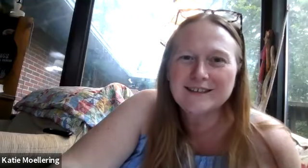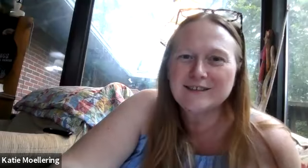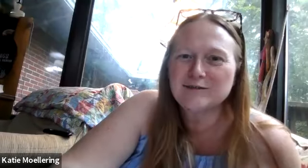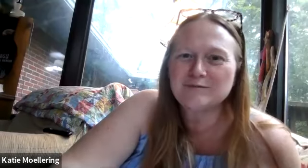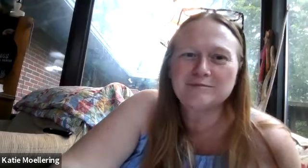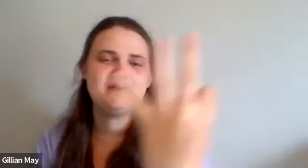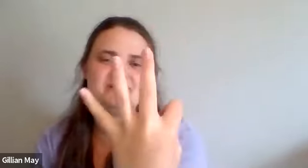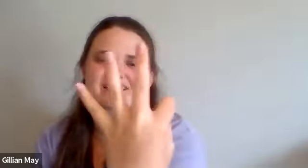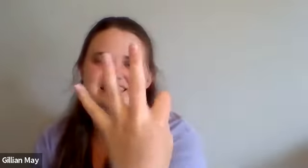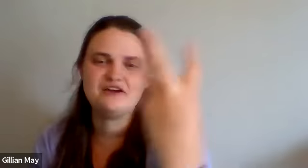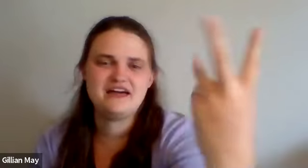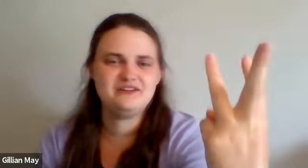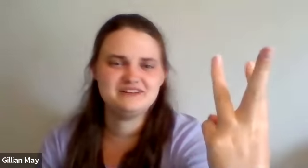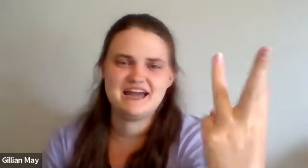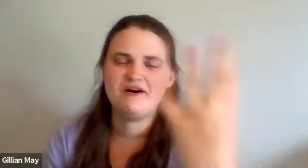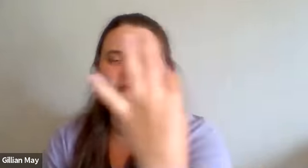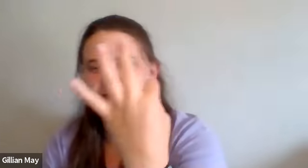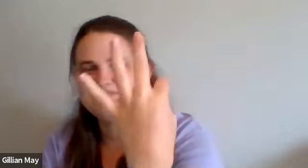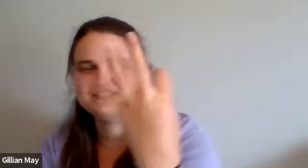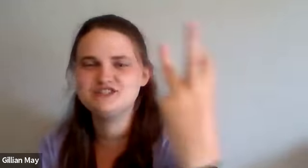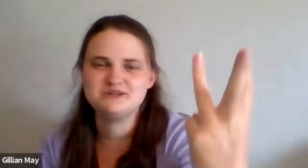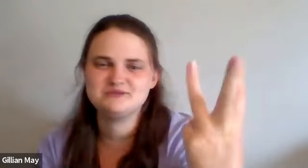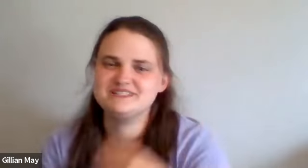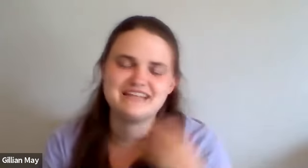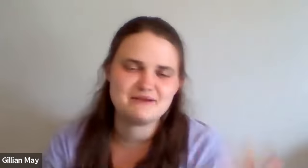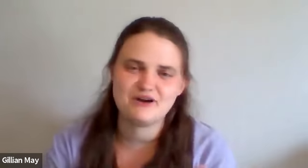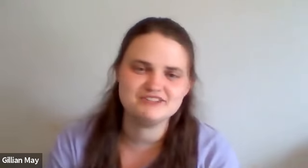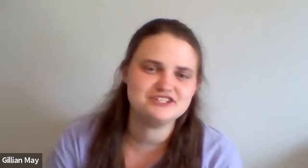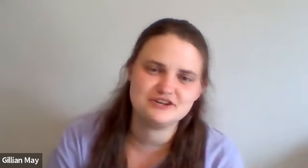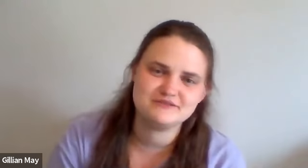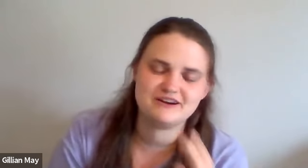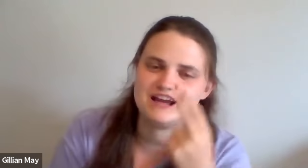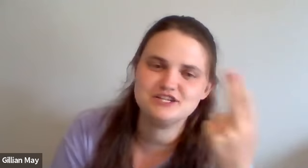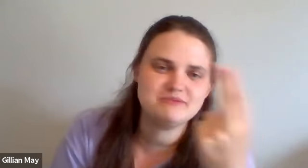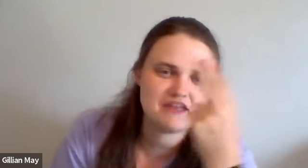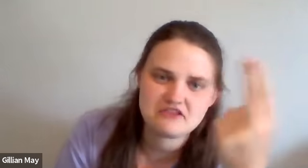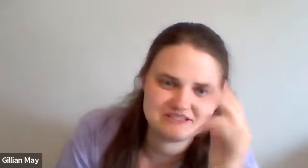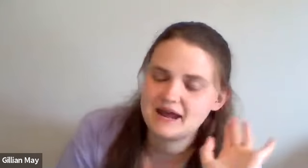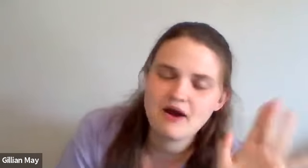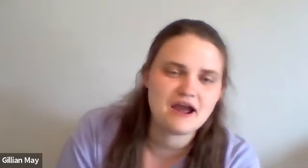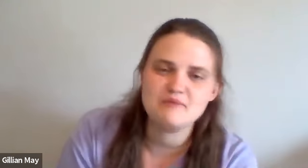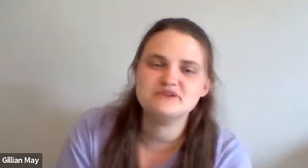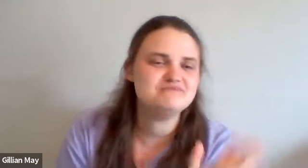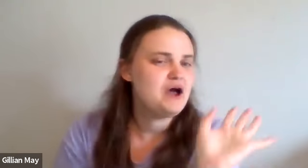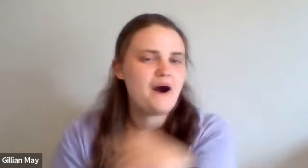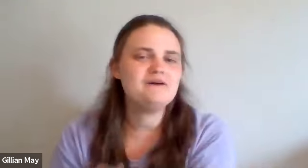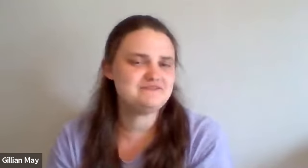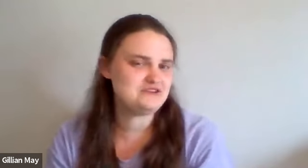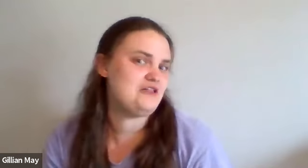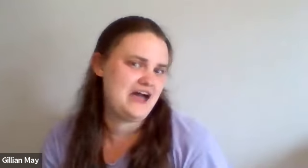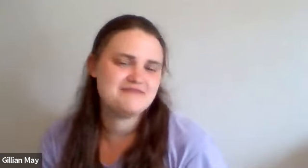Wednesday. Sorry, I realize how that looks now. Okay, that makes so much more sense. I probably should have chose a better day. I should have been like Thursday. All right, but I'll give y'all that